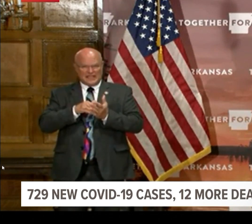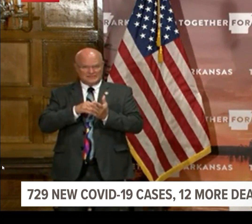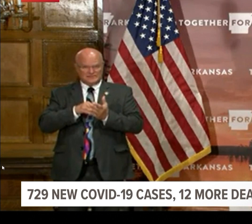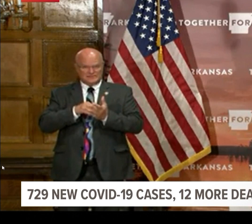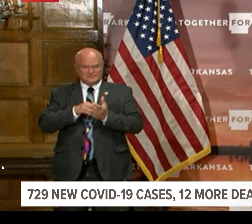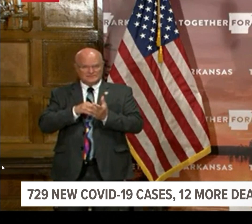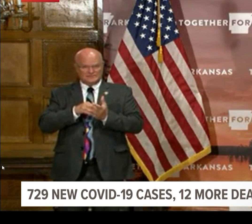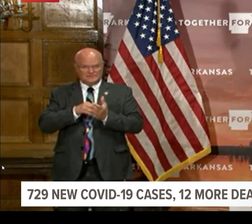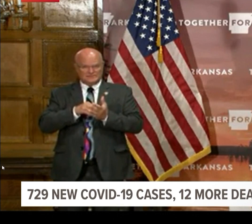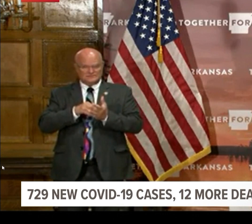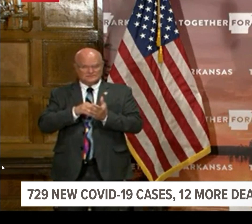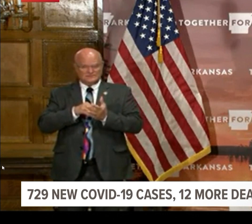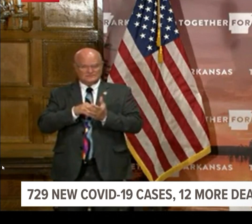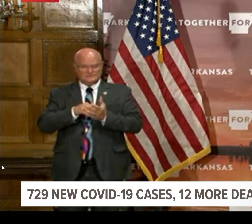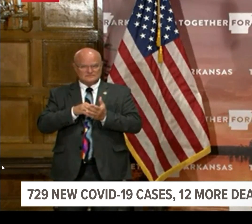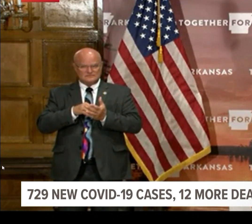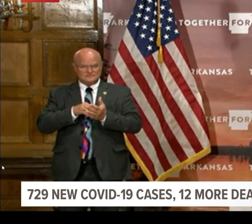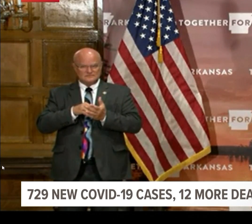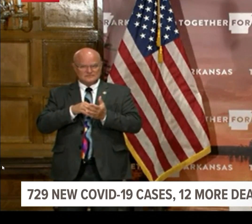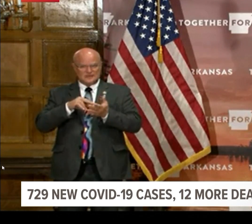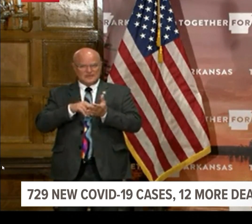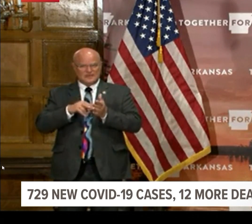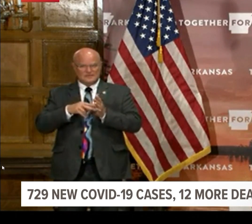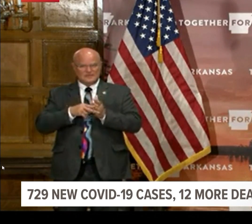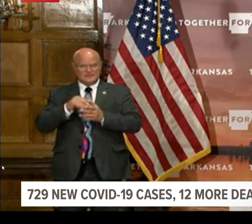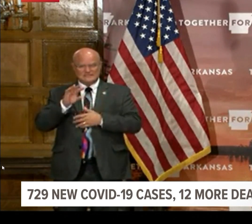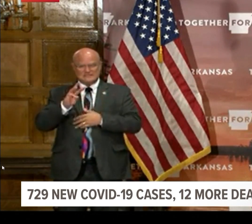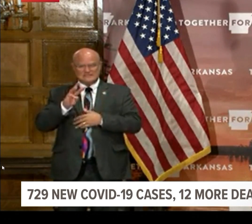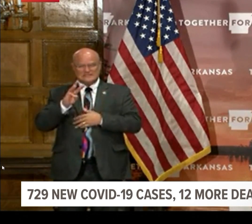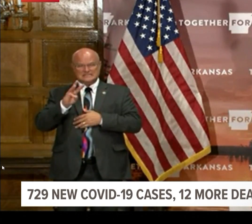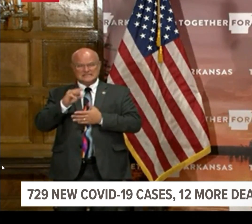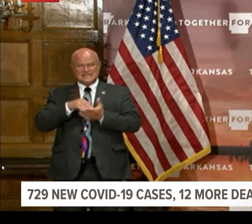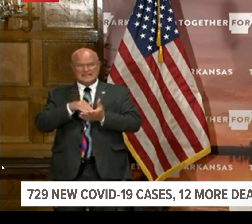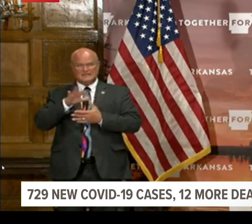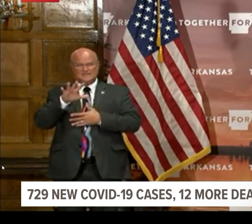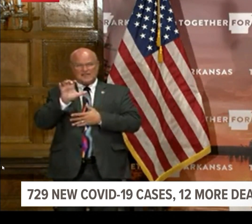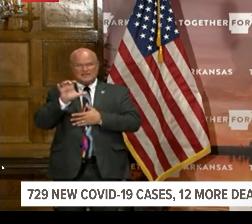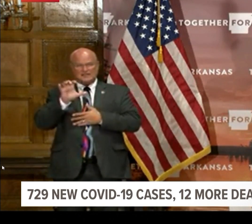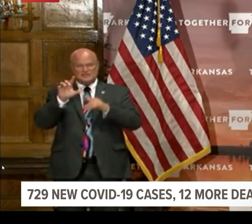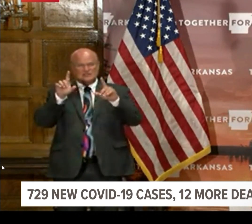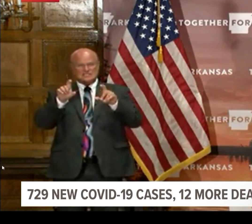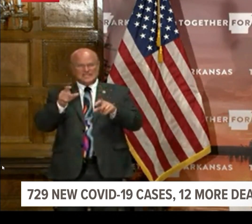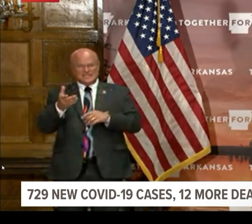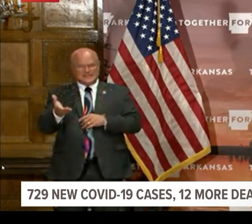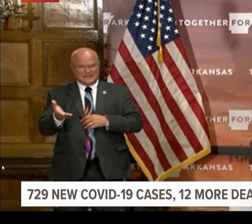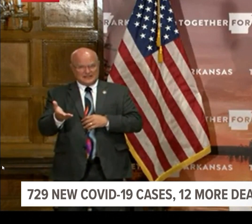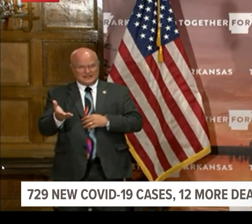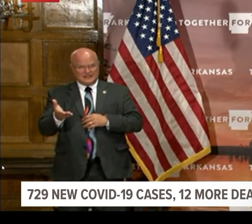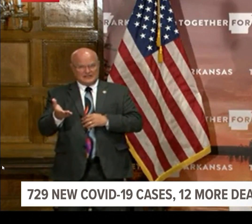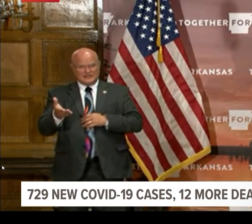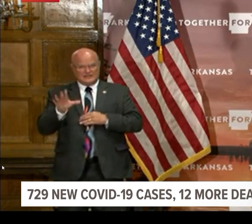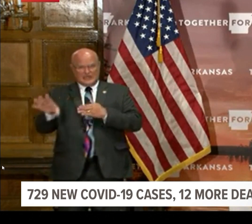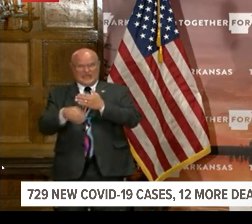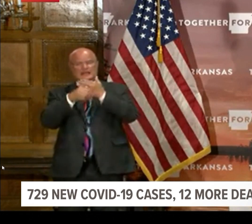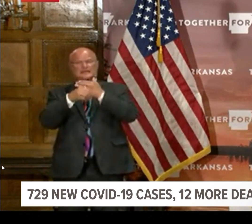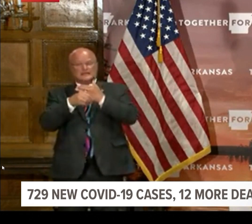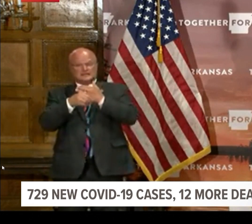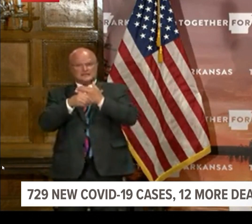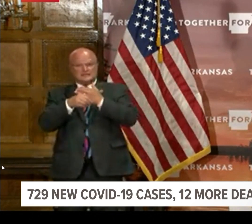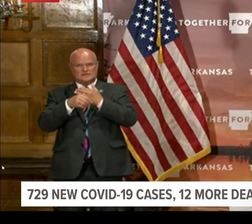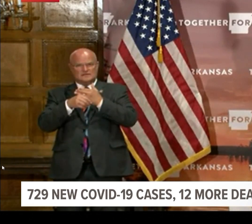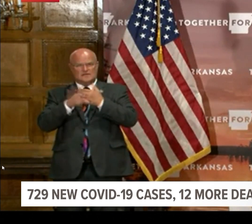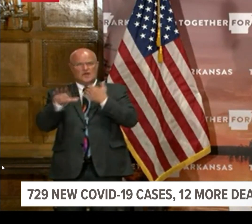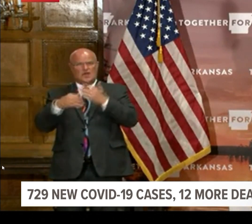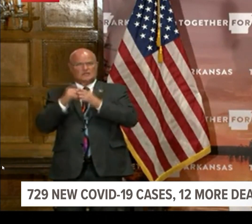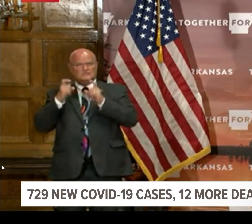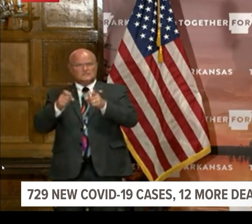and that means there was 6,500 roughly tests there that were just added in. Are those all